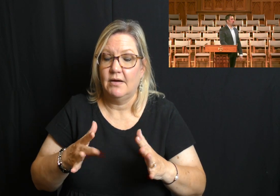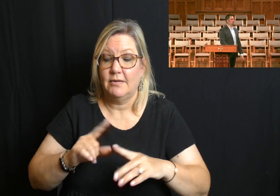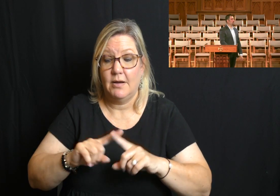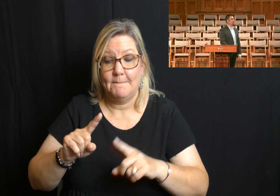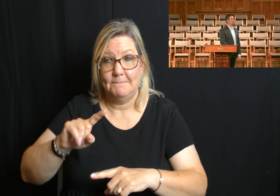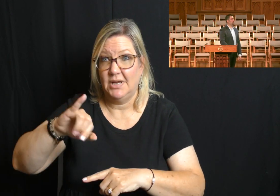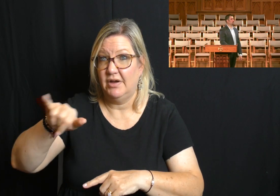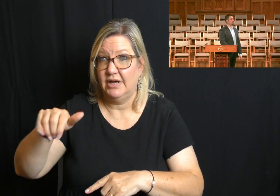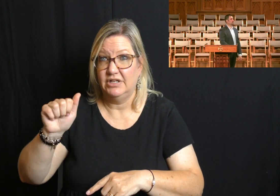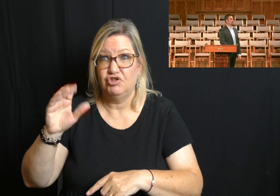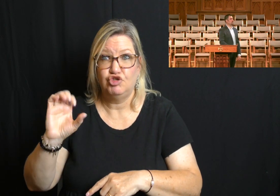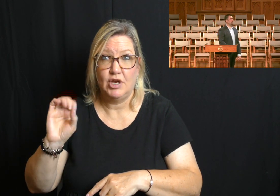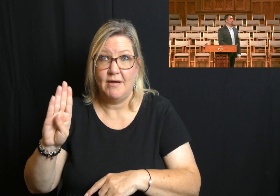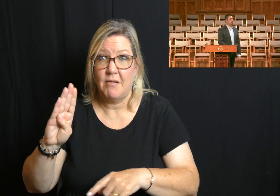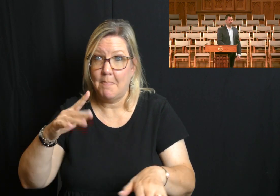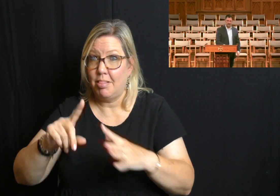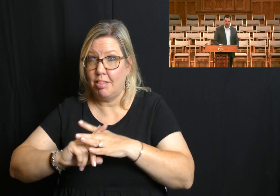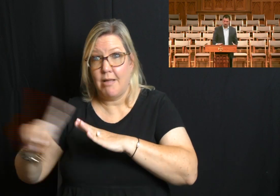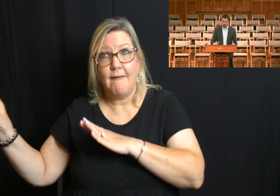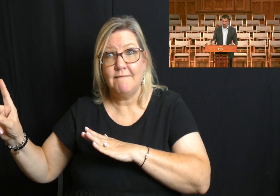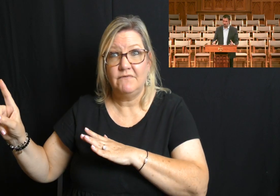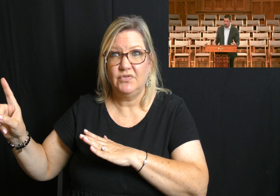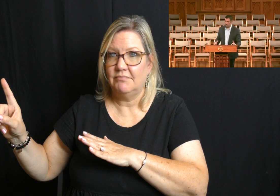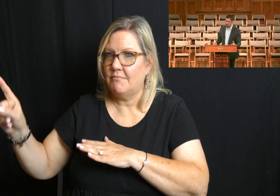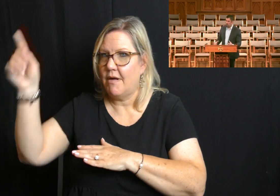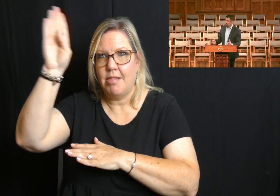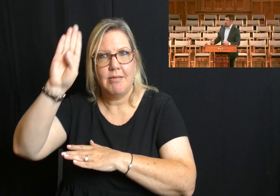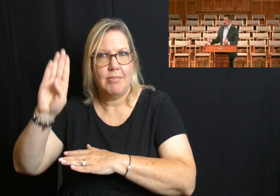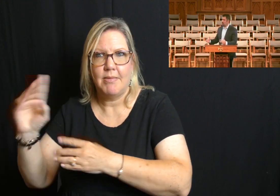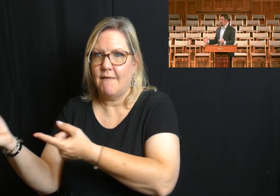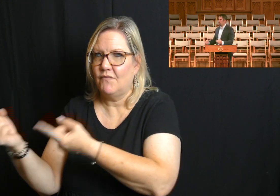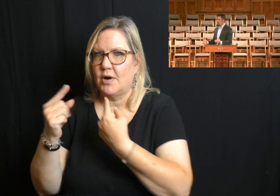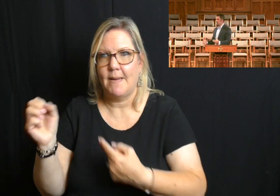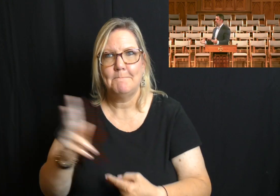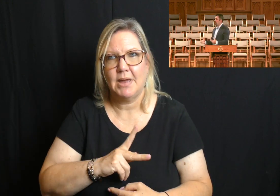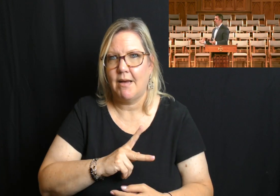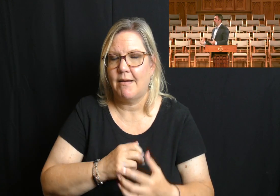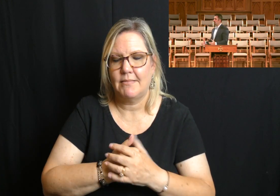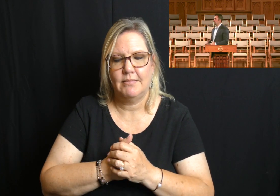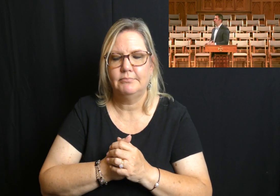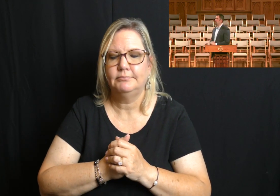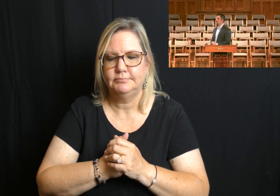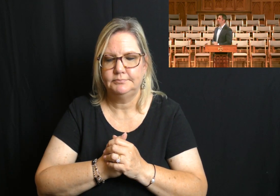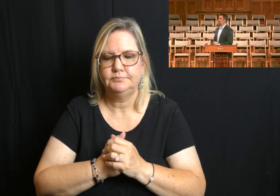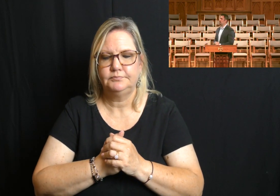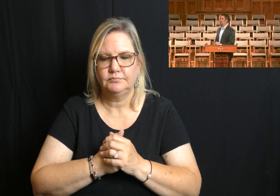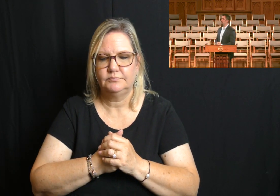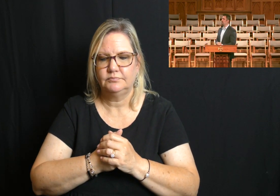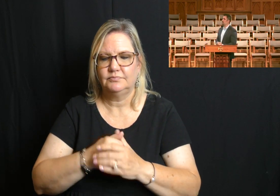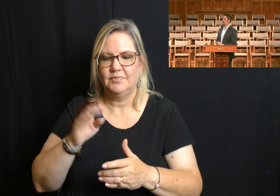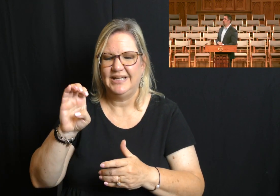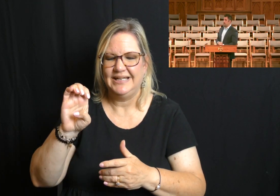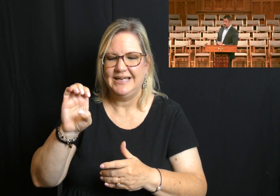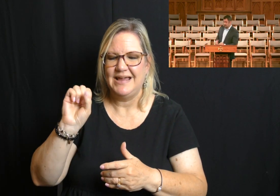son again. The anger burned in the heart of Esau for a long time. And the